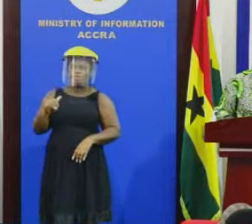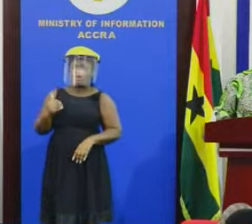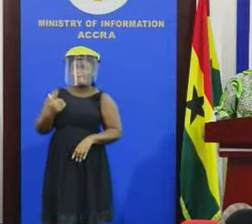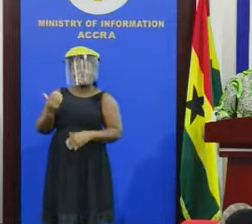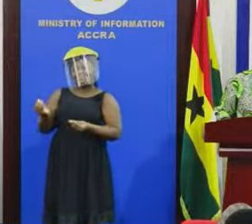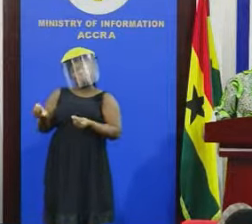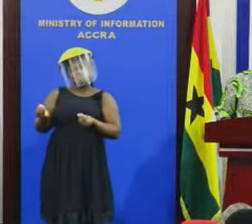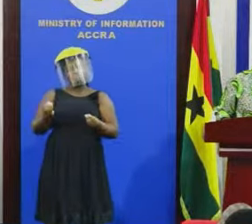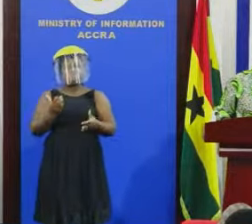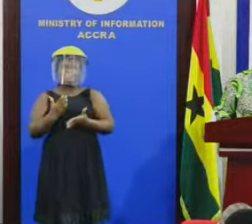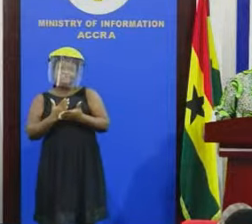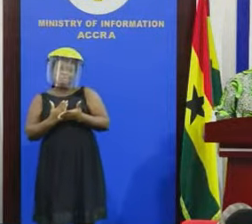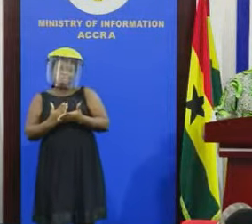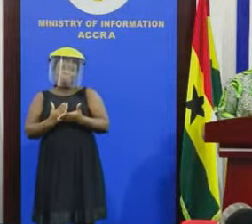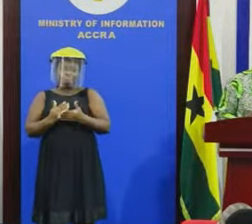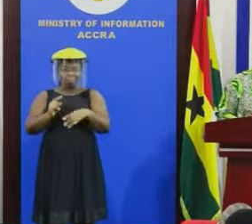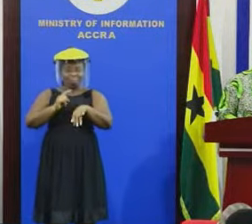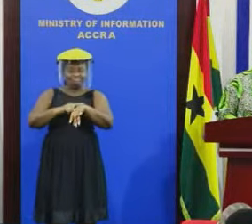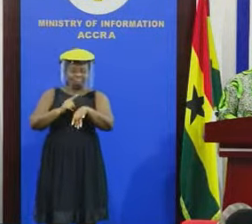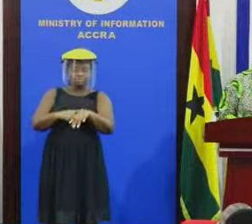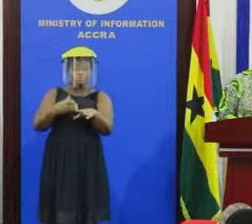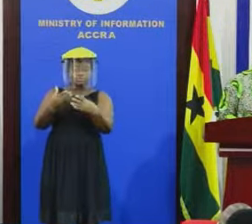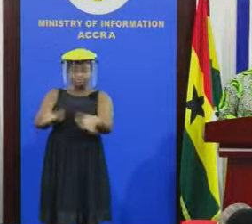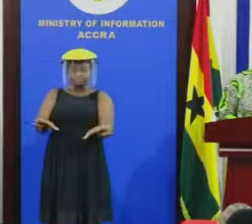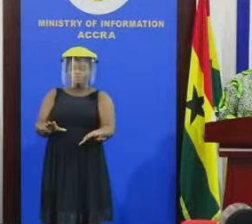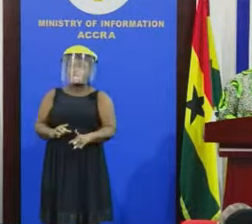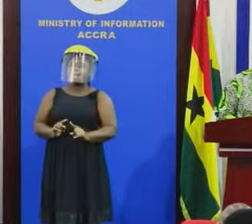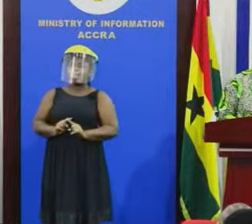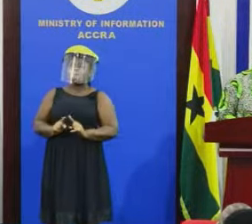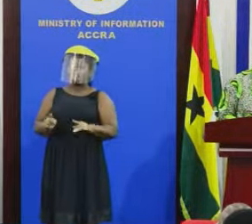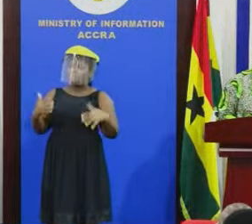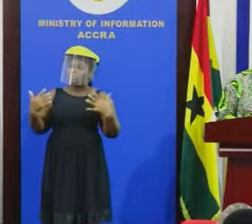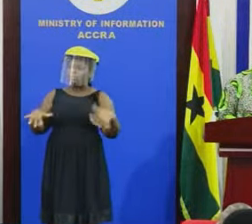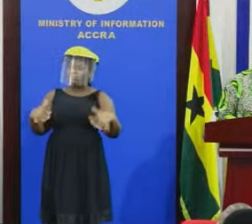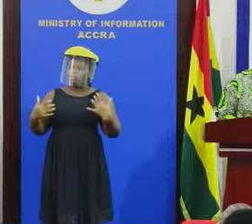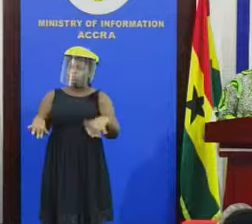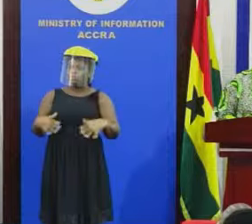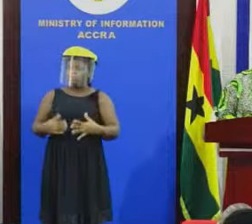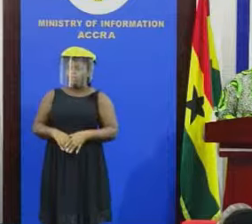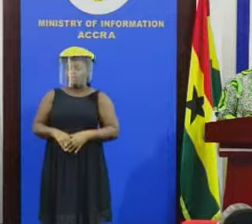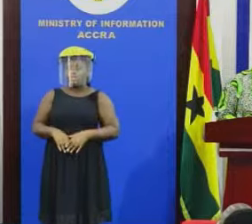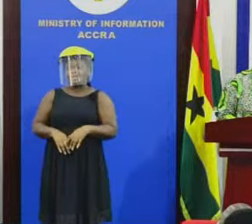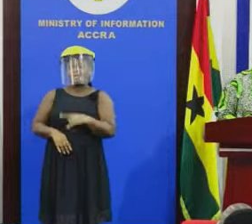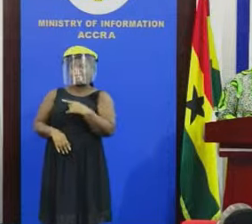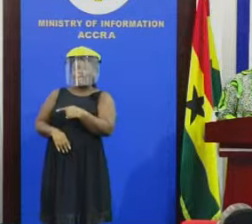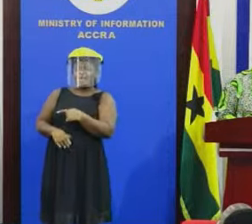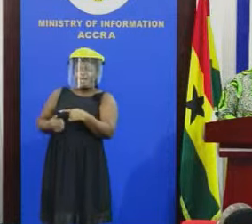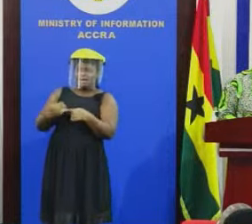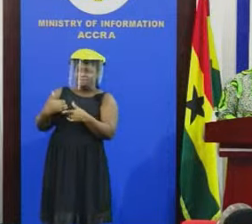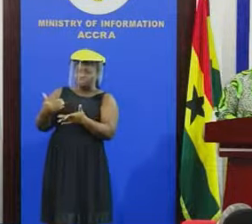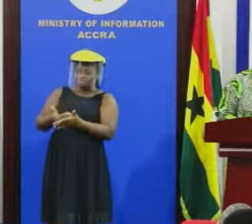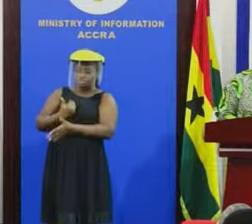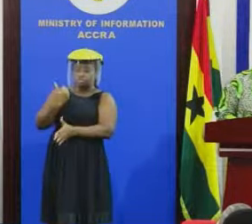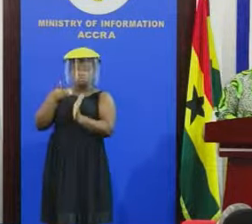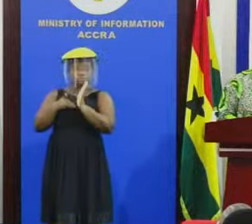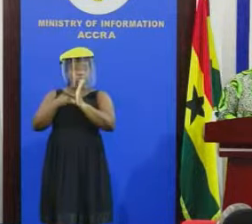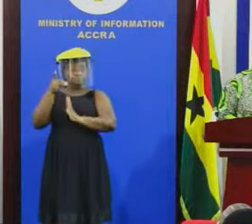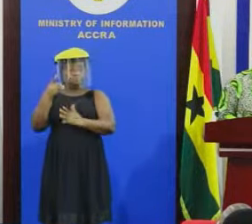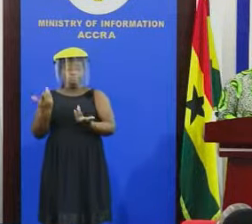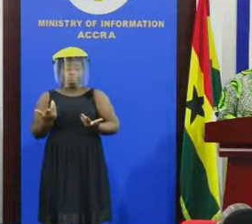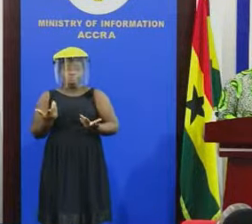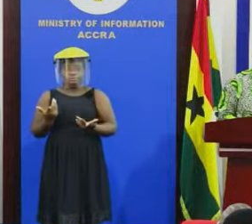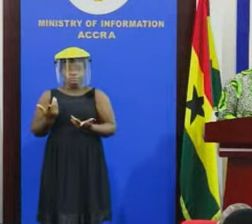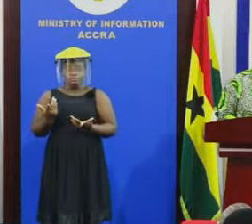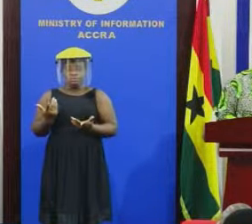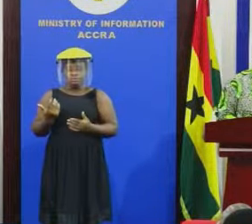had given ourselves some timelines to finish with this, but unfortunately, we have had some new developments.